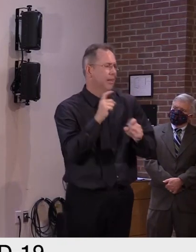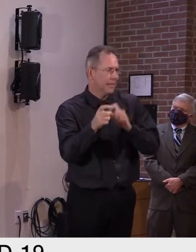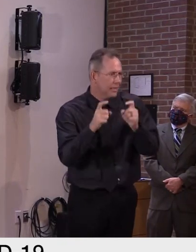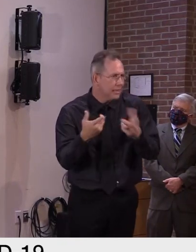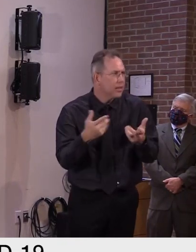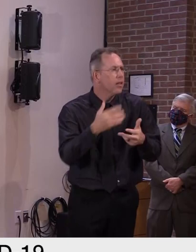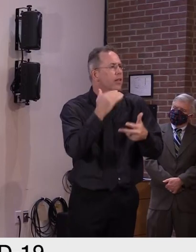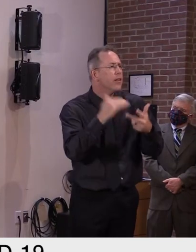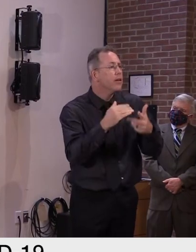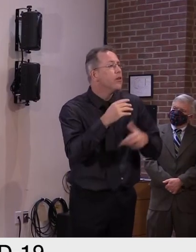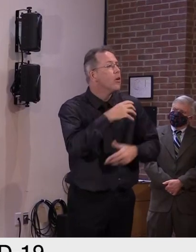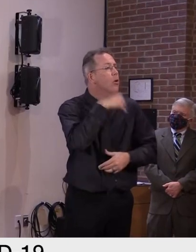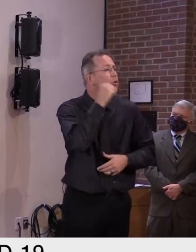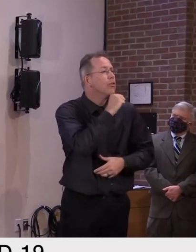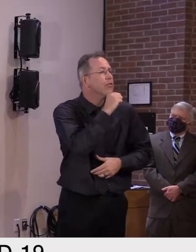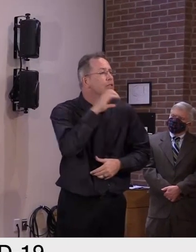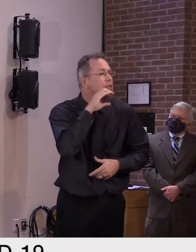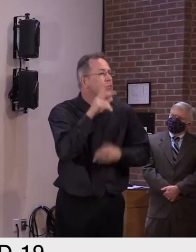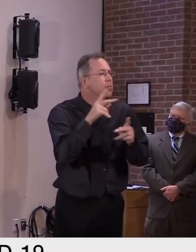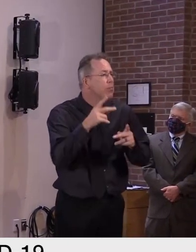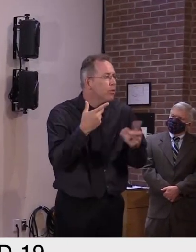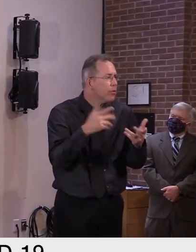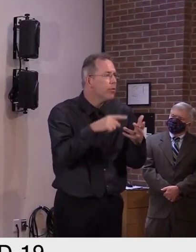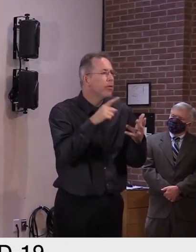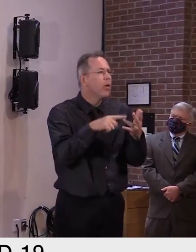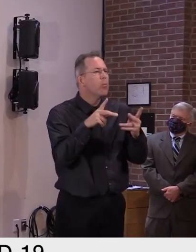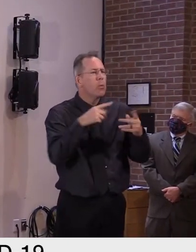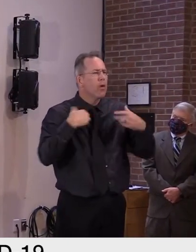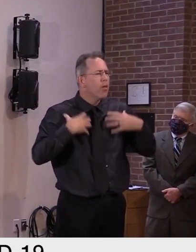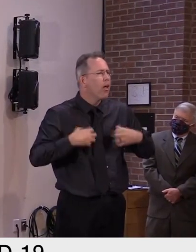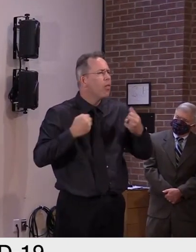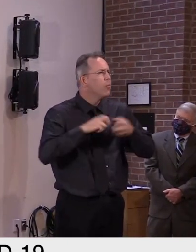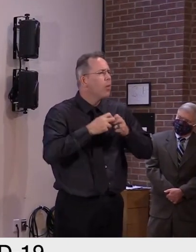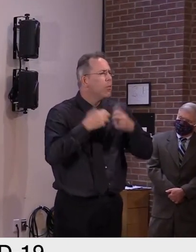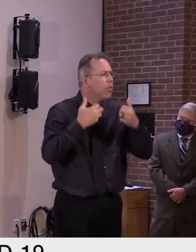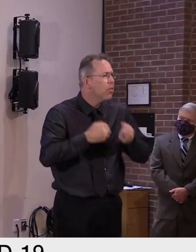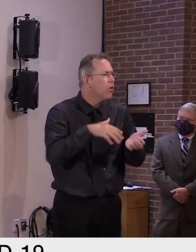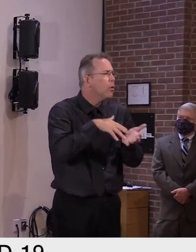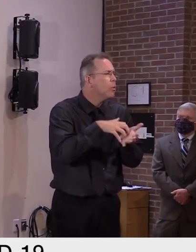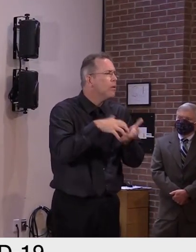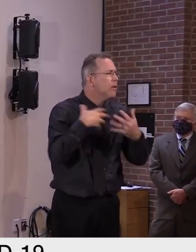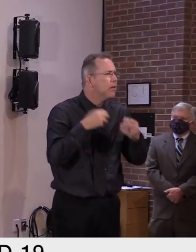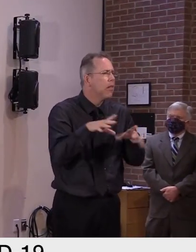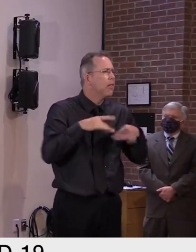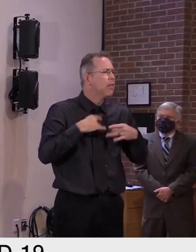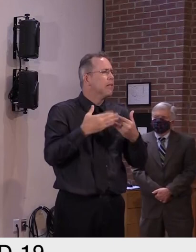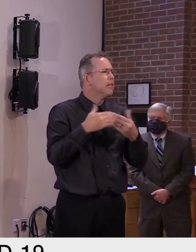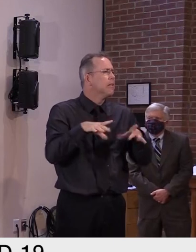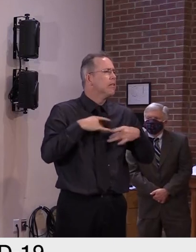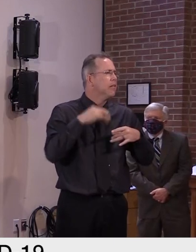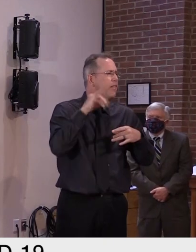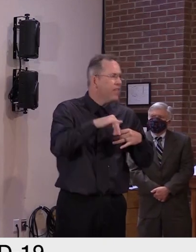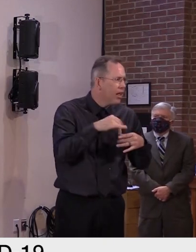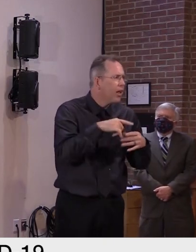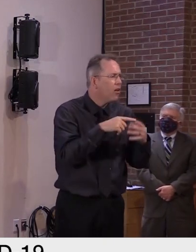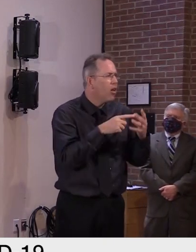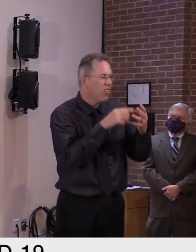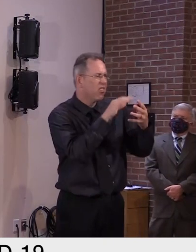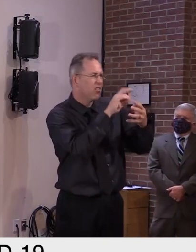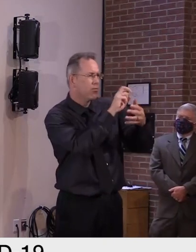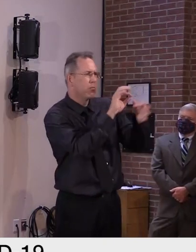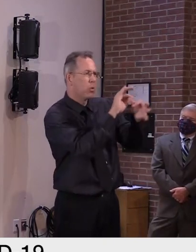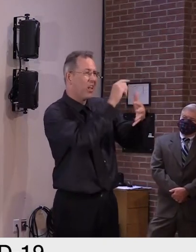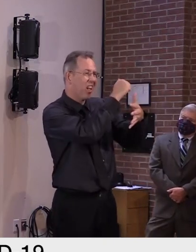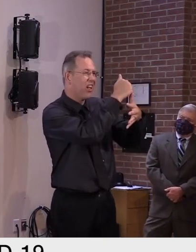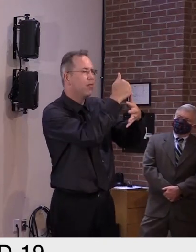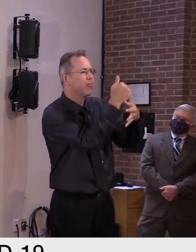population, with a fairly broad definition of what vulnerable is, and then the more general parts of the population. So that's very